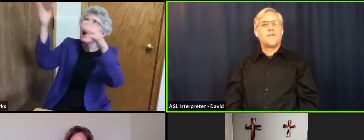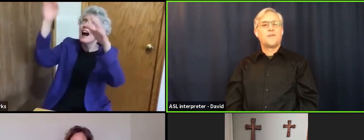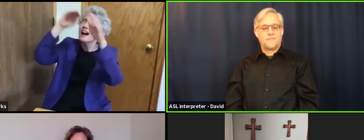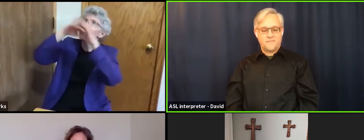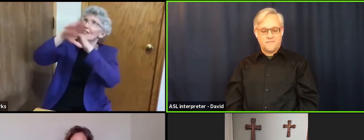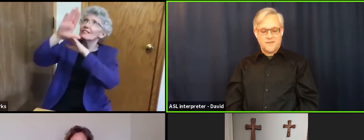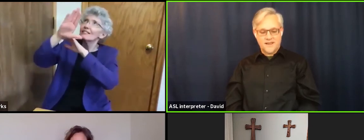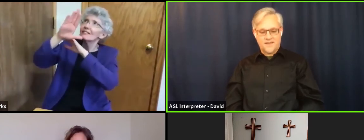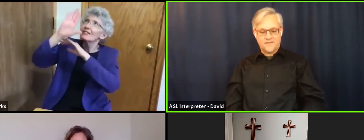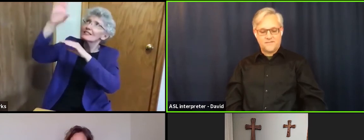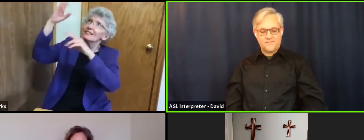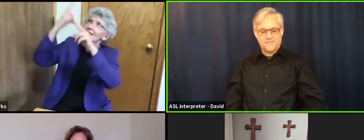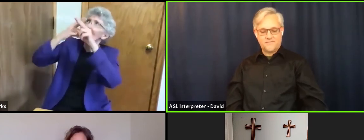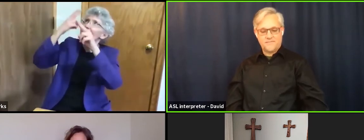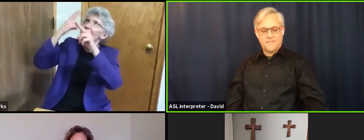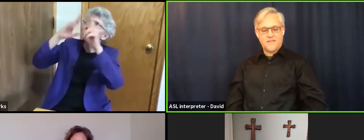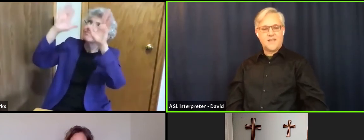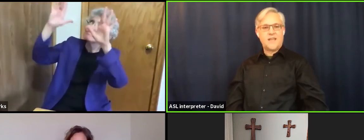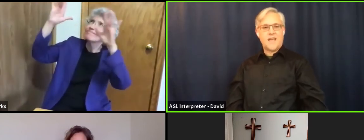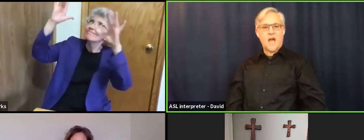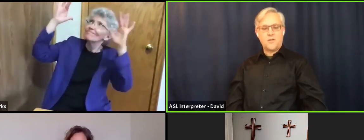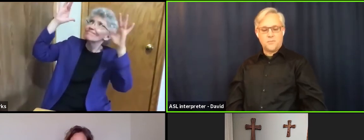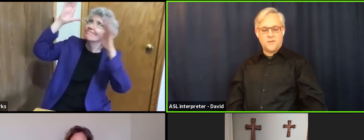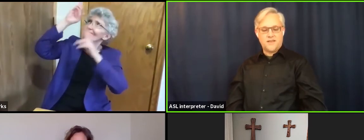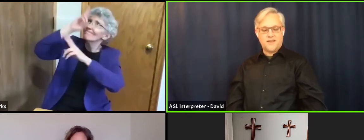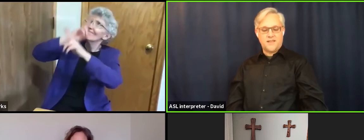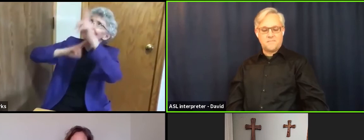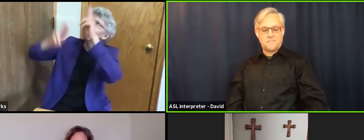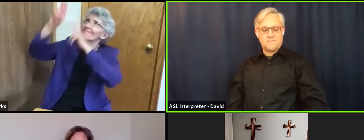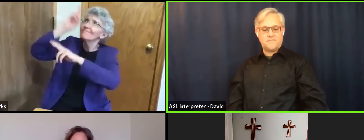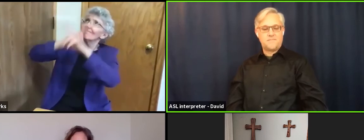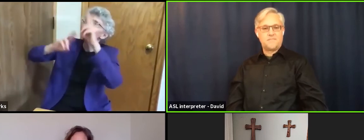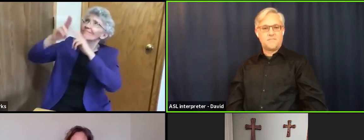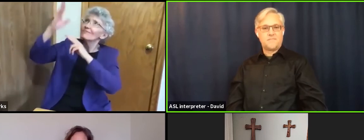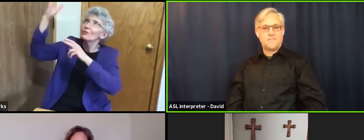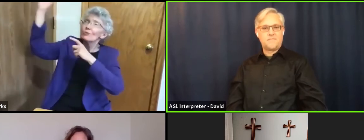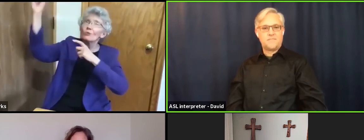Our Father in heaven, hallowed be thy name.